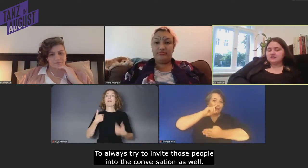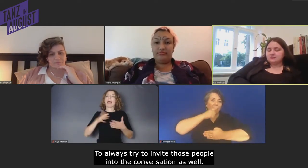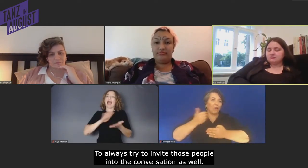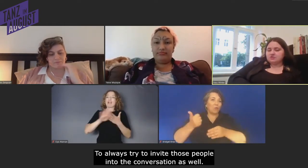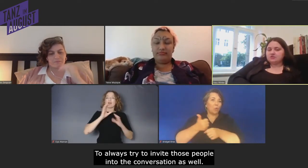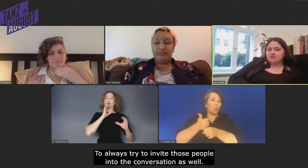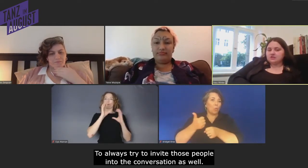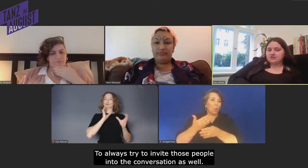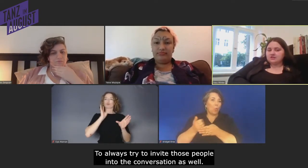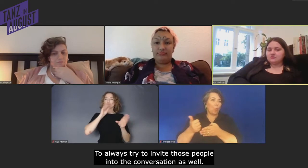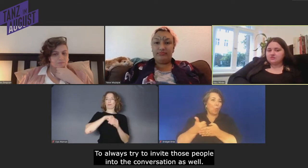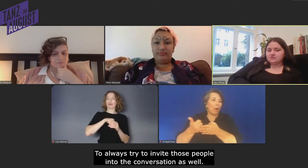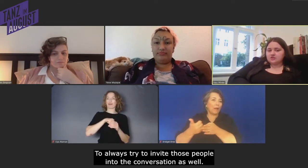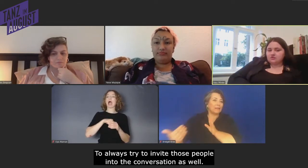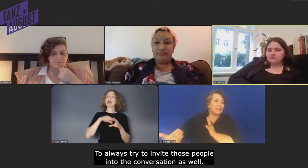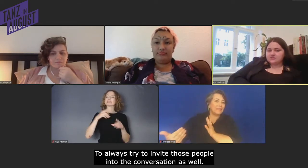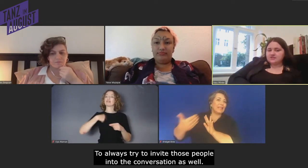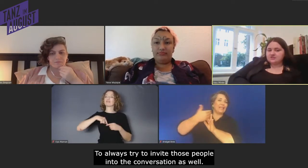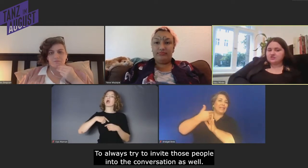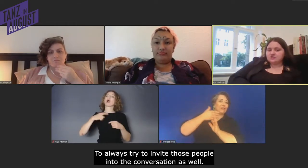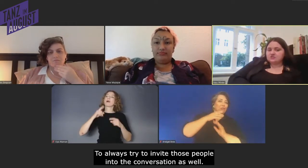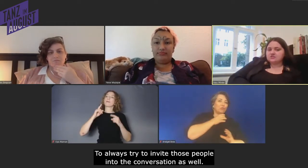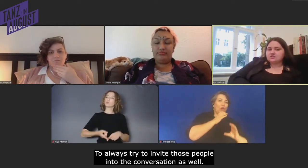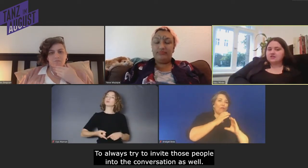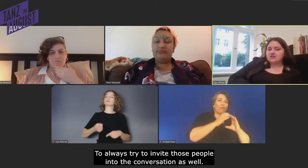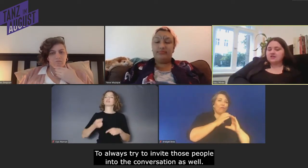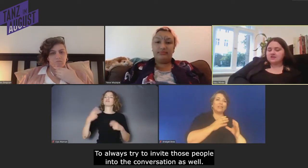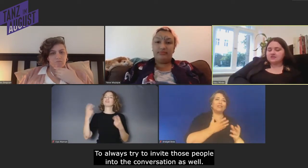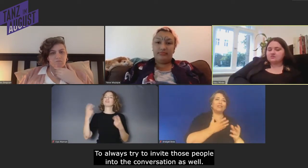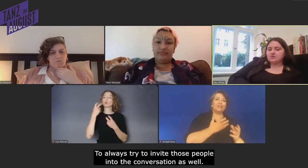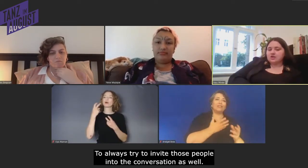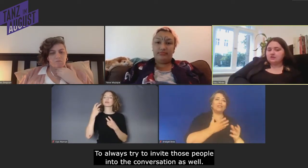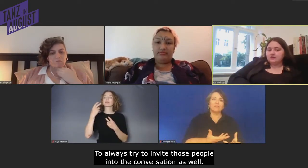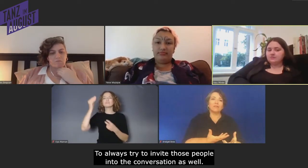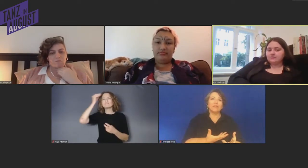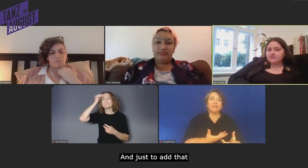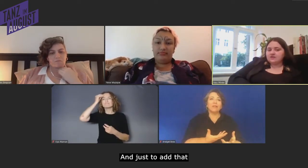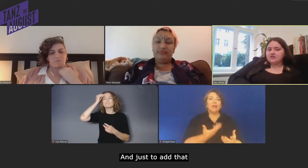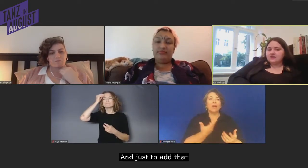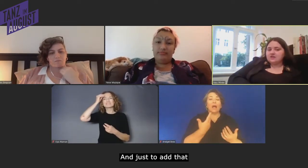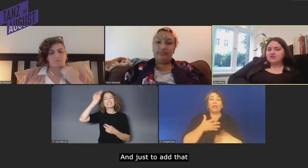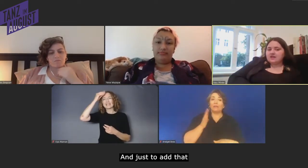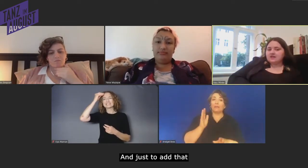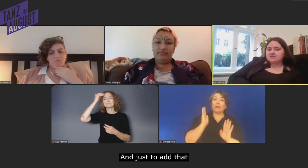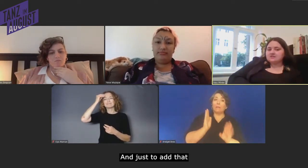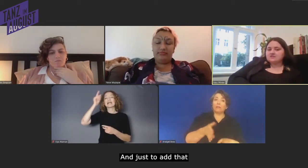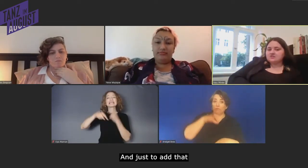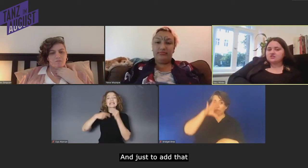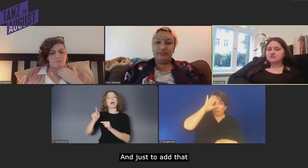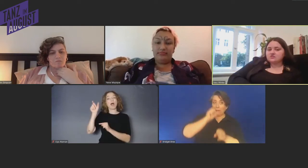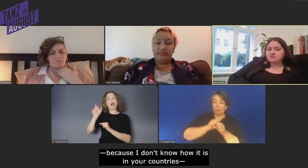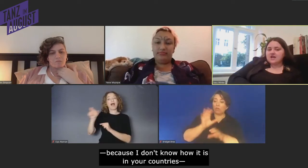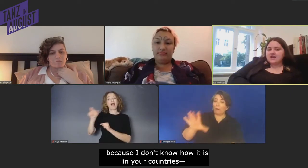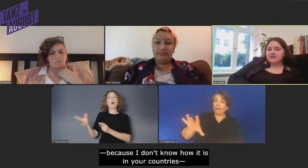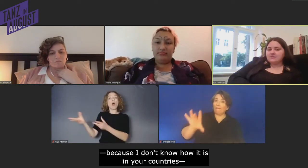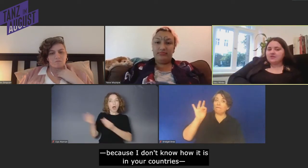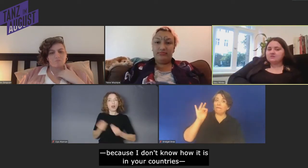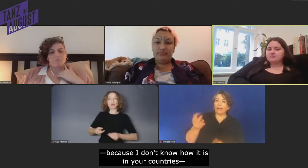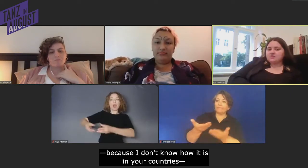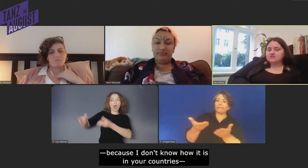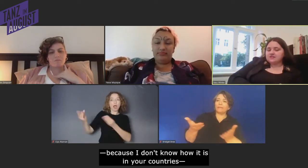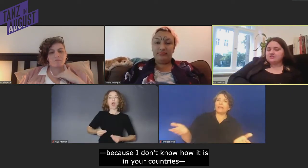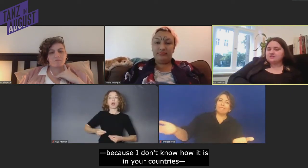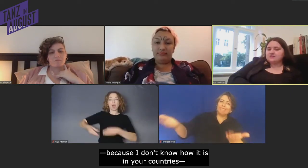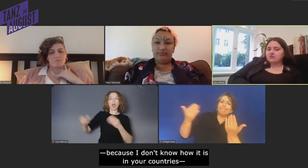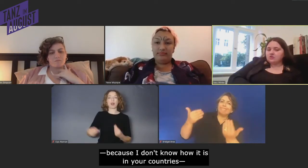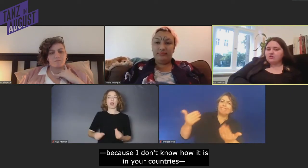these people into the conversation as well. And just to add that,